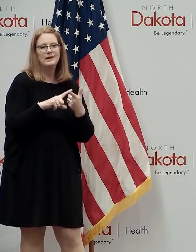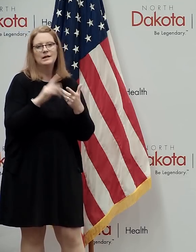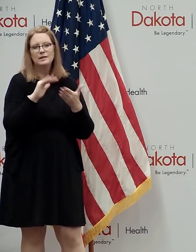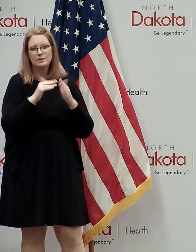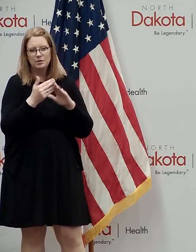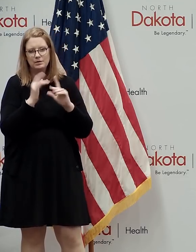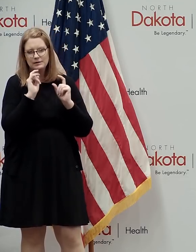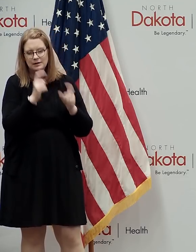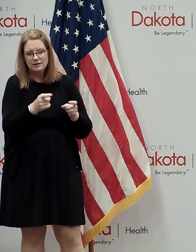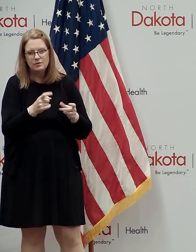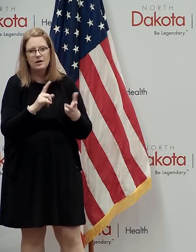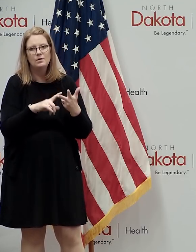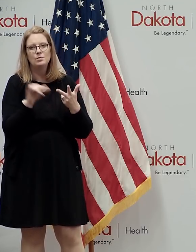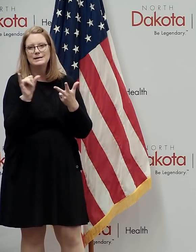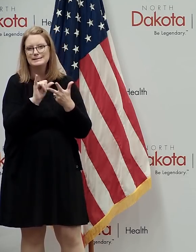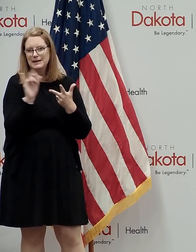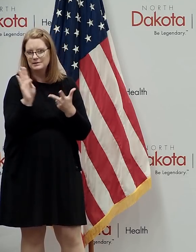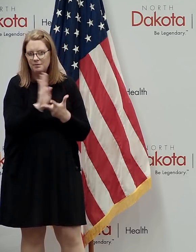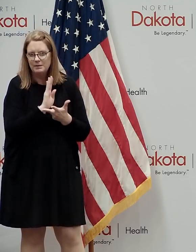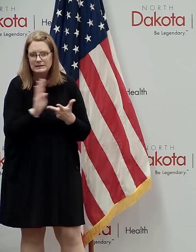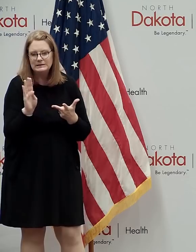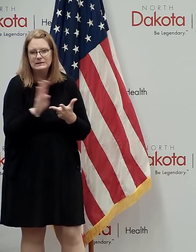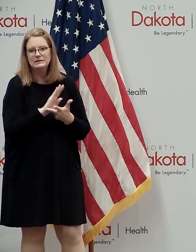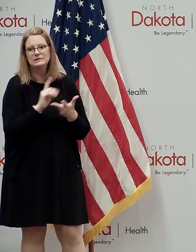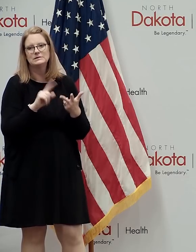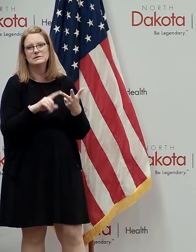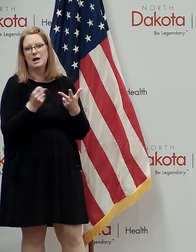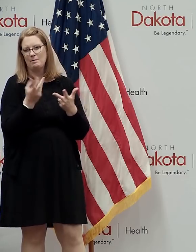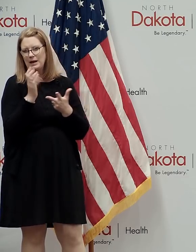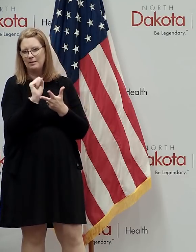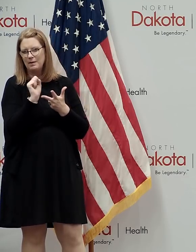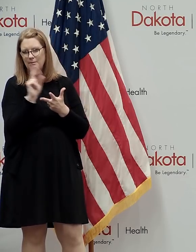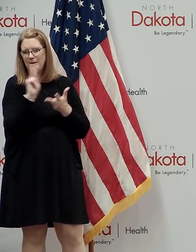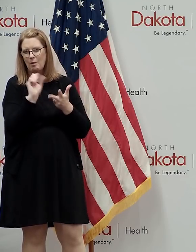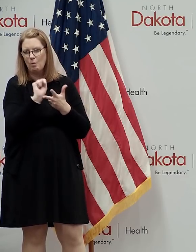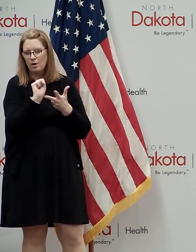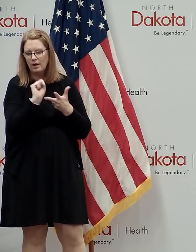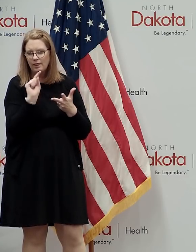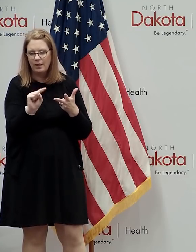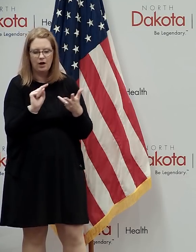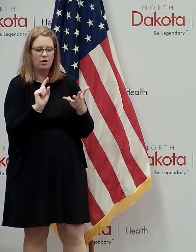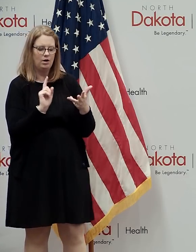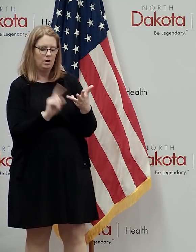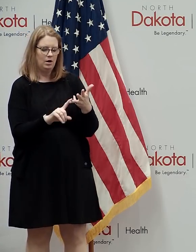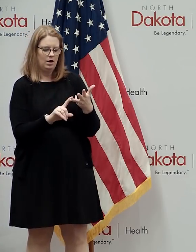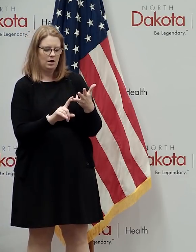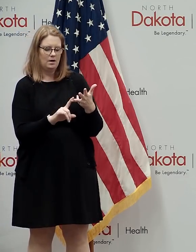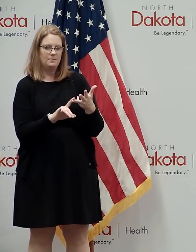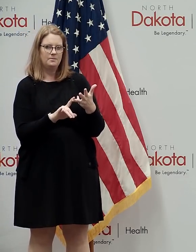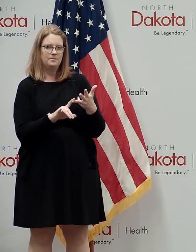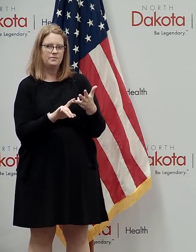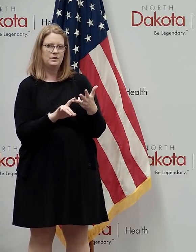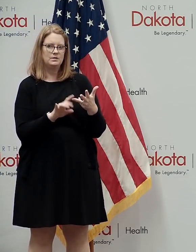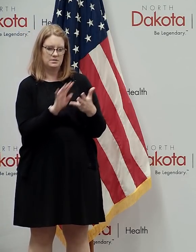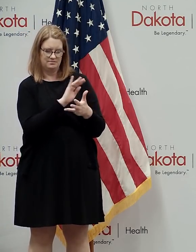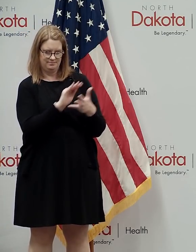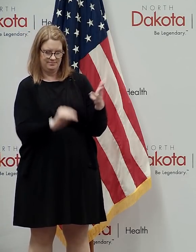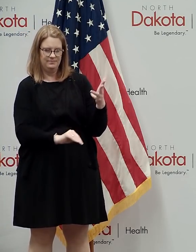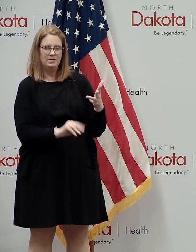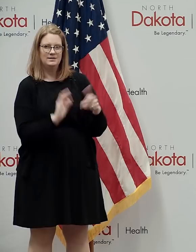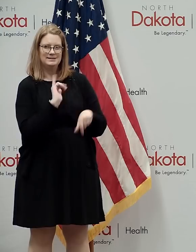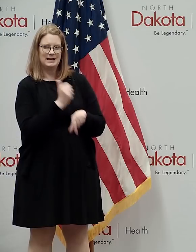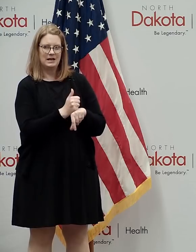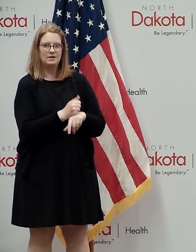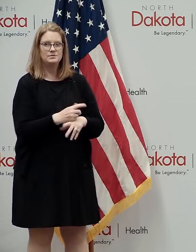received the grants, what size business received the grant. And so, as well, we're going to be checking in after the fact to make sure